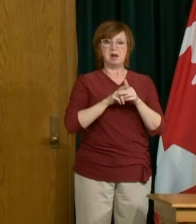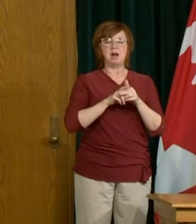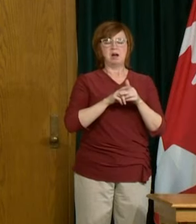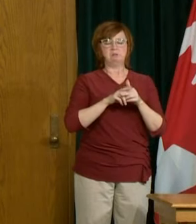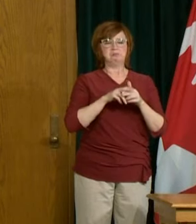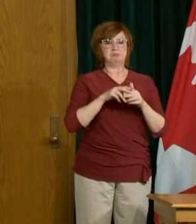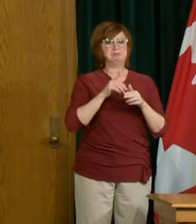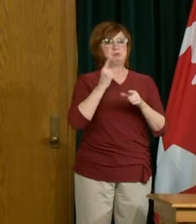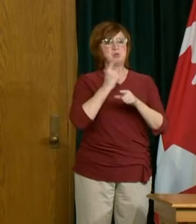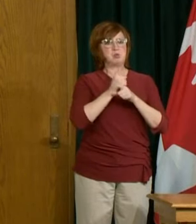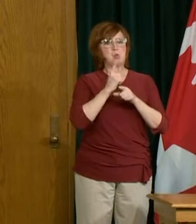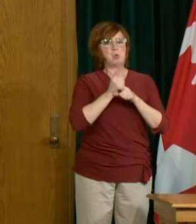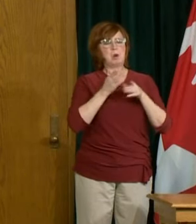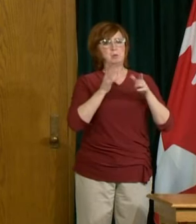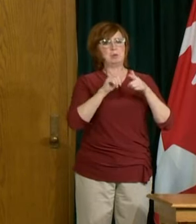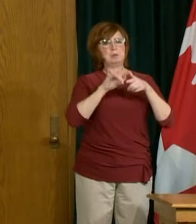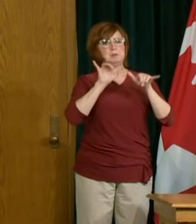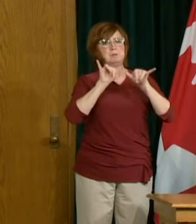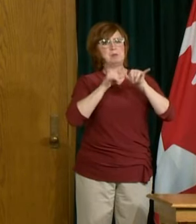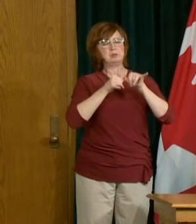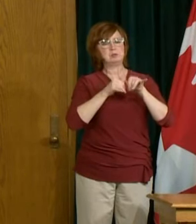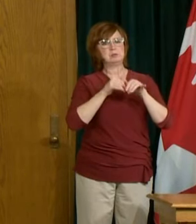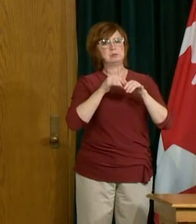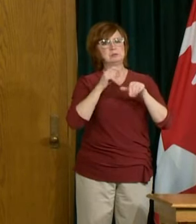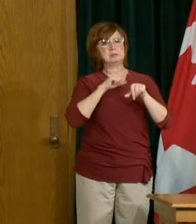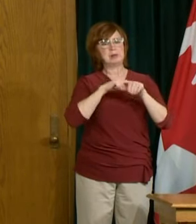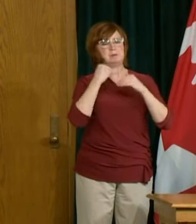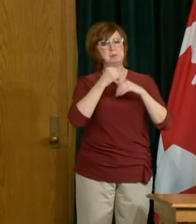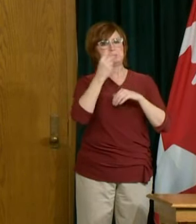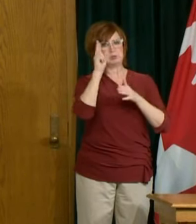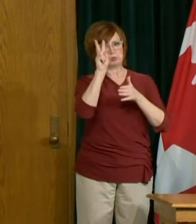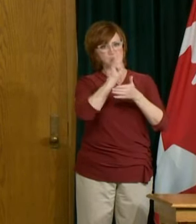yardstick of measuring the impact of any interventions.